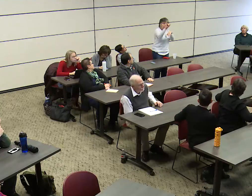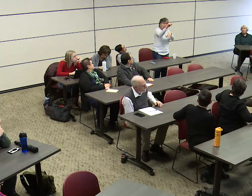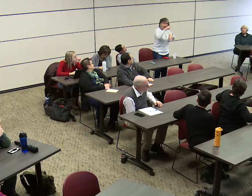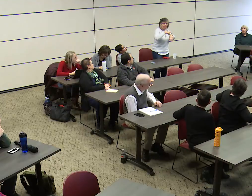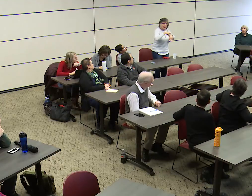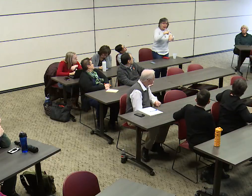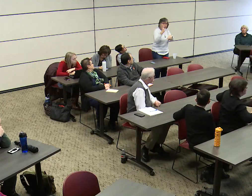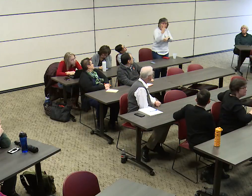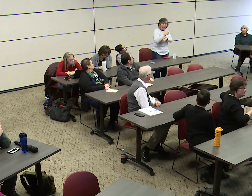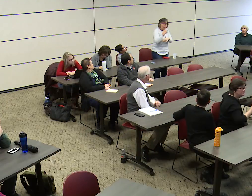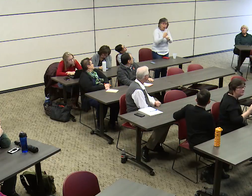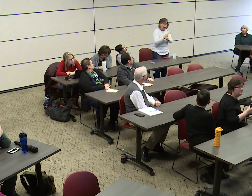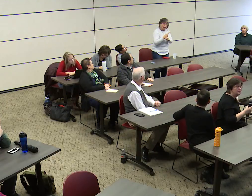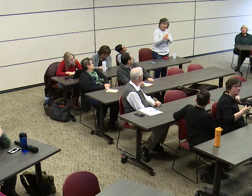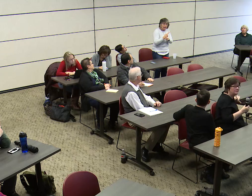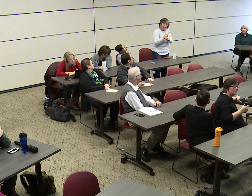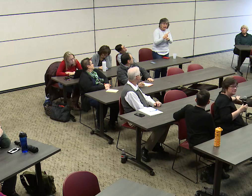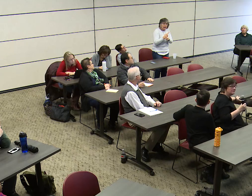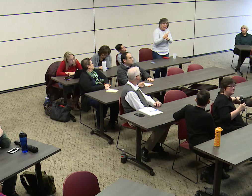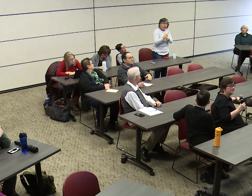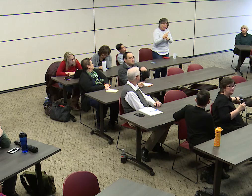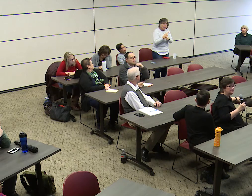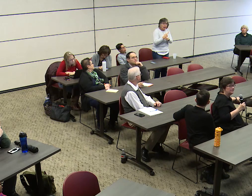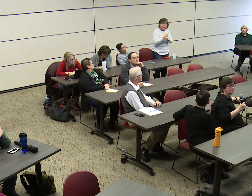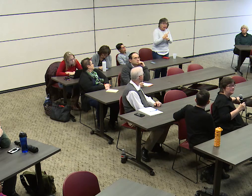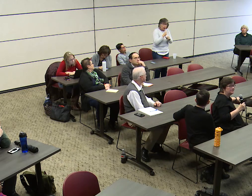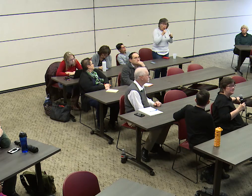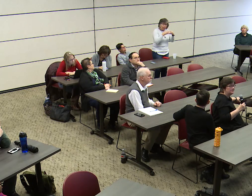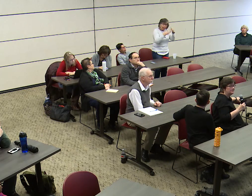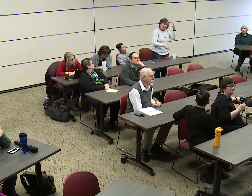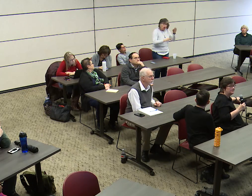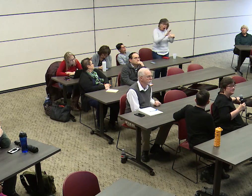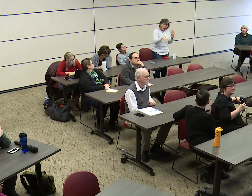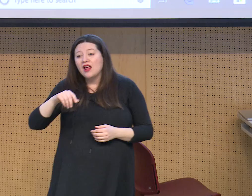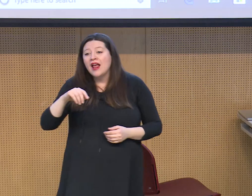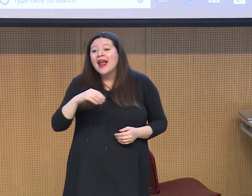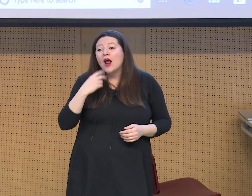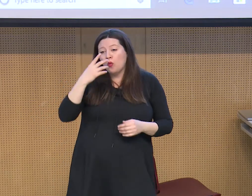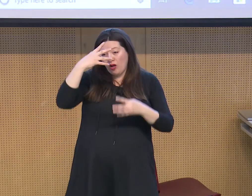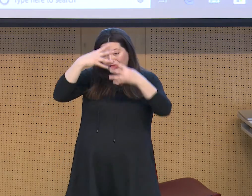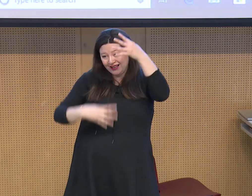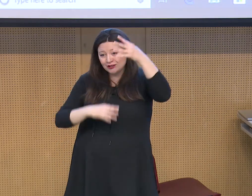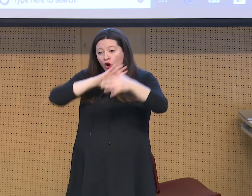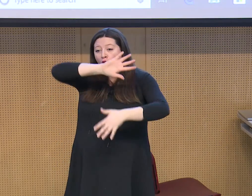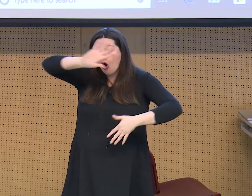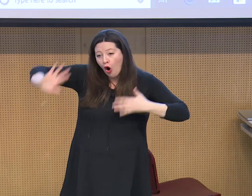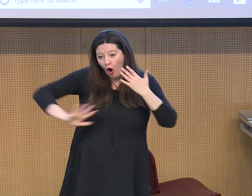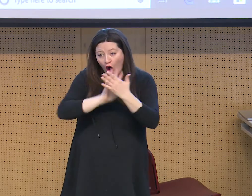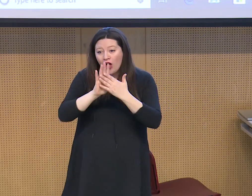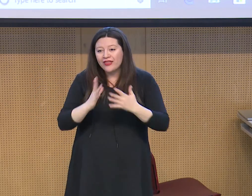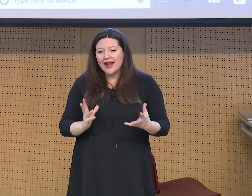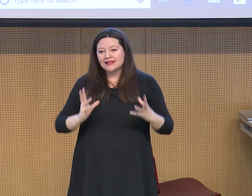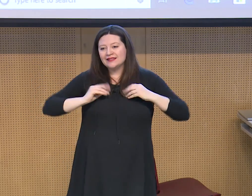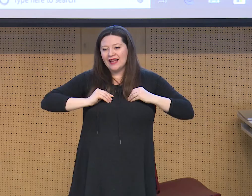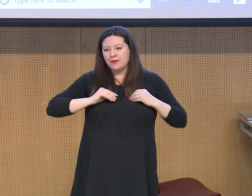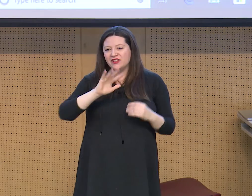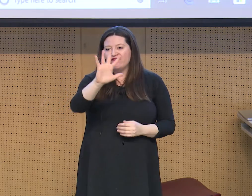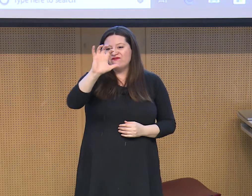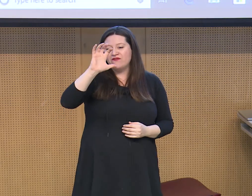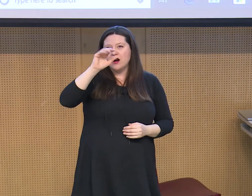Will they only list what's available during that day and time, or is it just a huge list? No, it's just a list